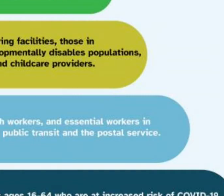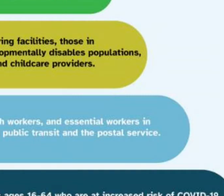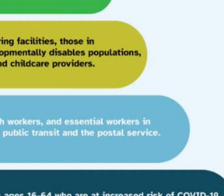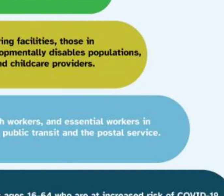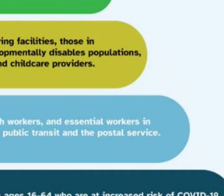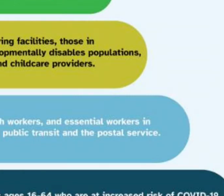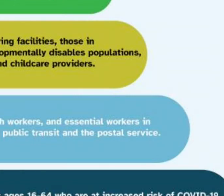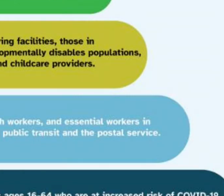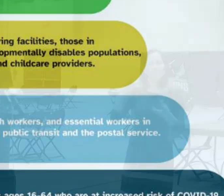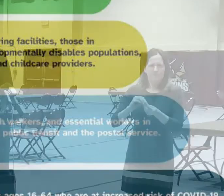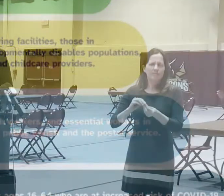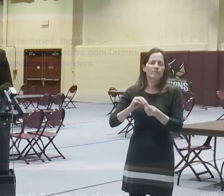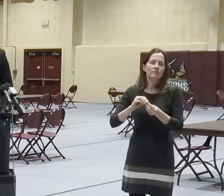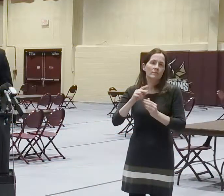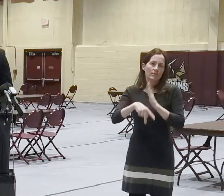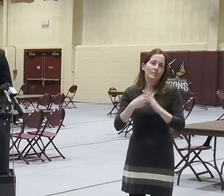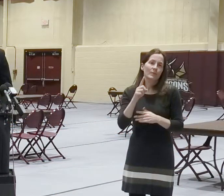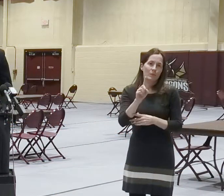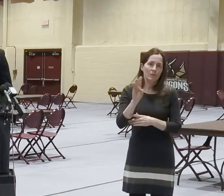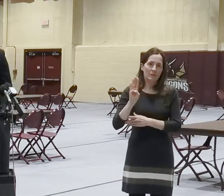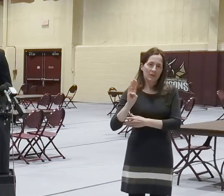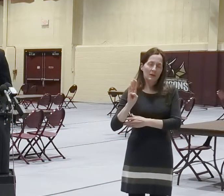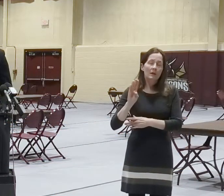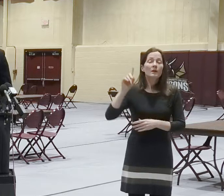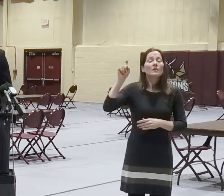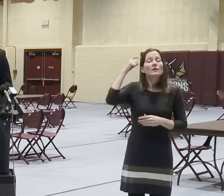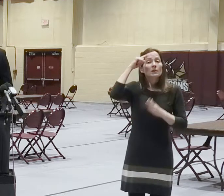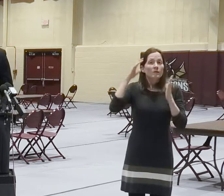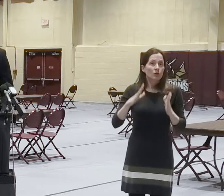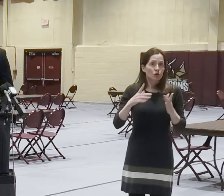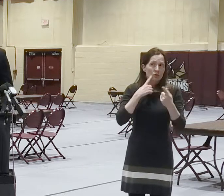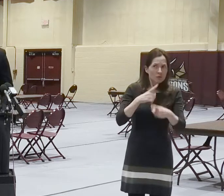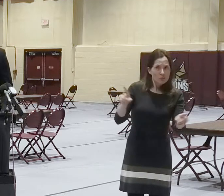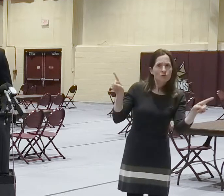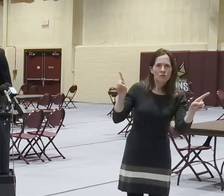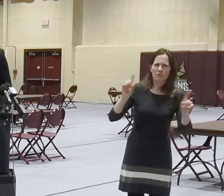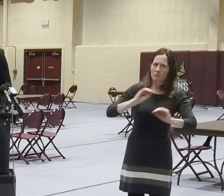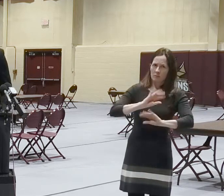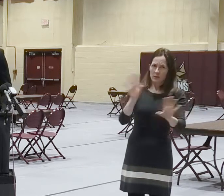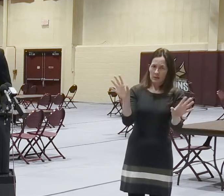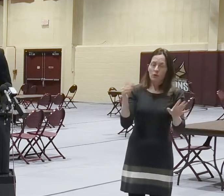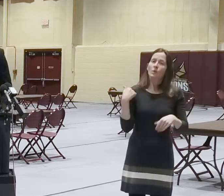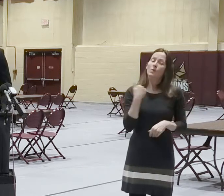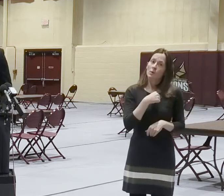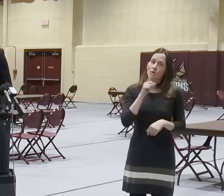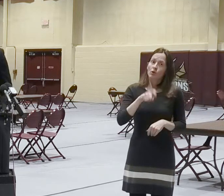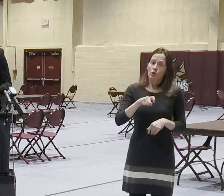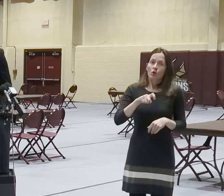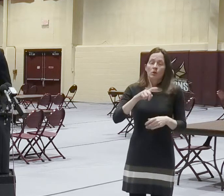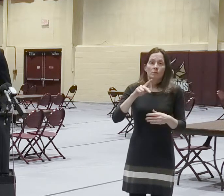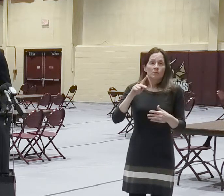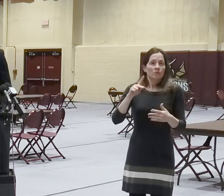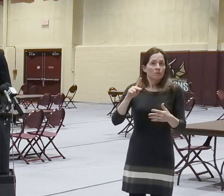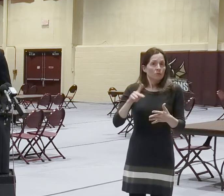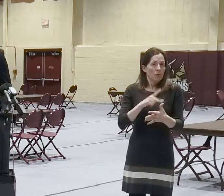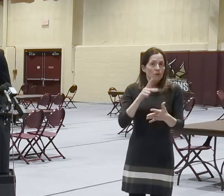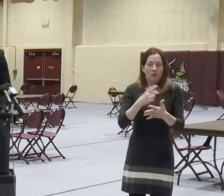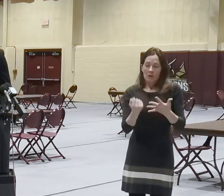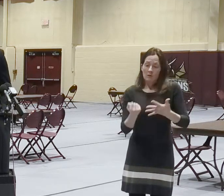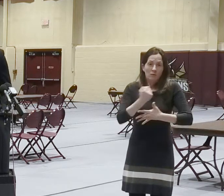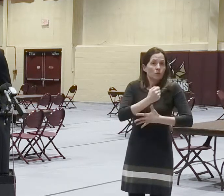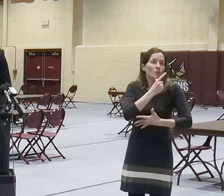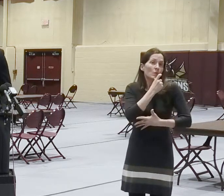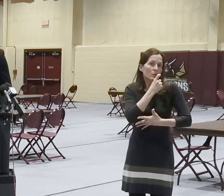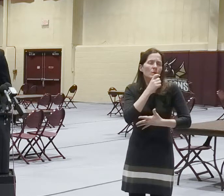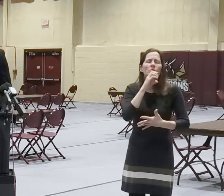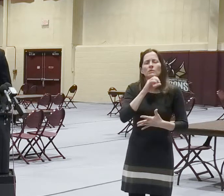Governor Hogan made it clear that we are to prioritize our residents ages 75 and